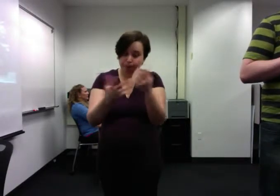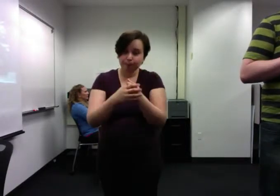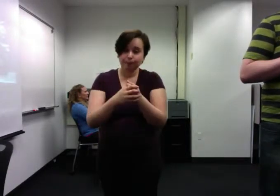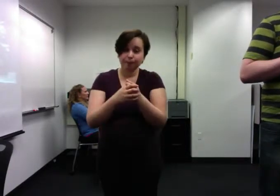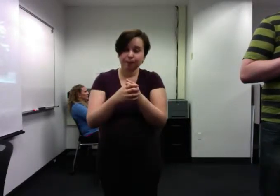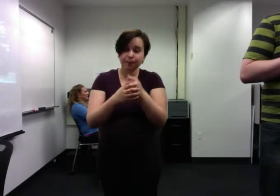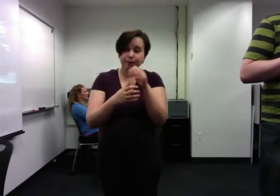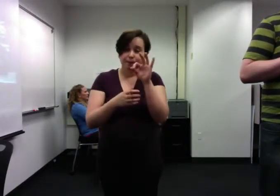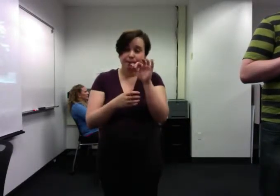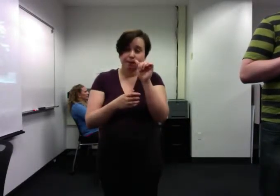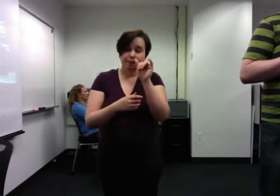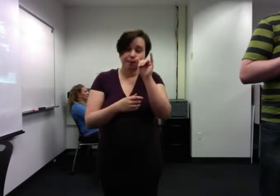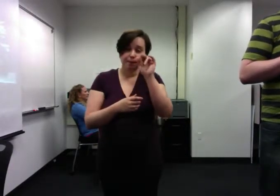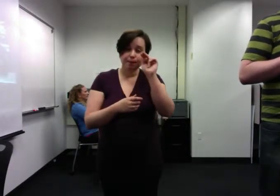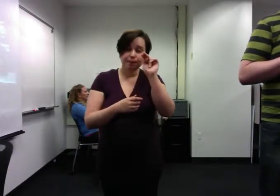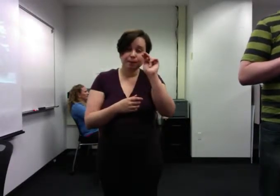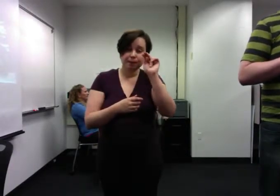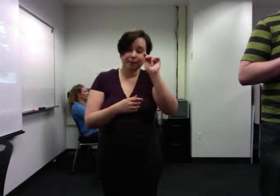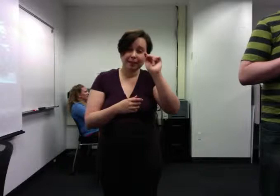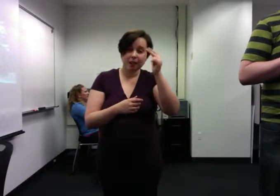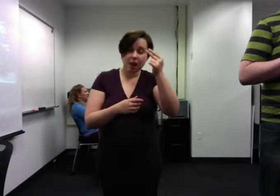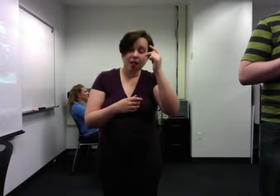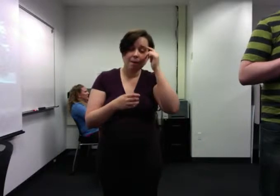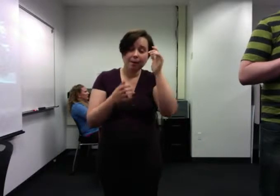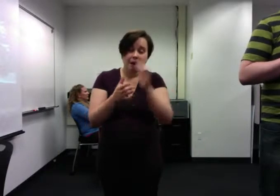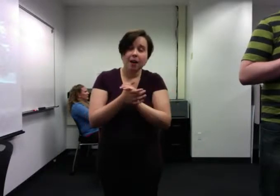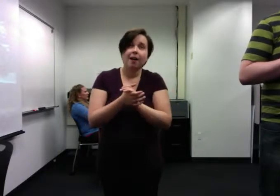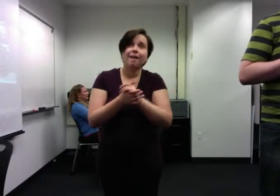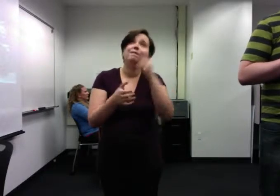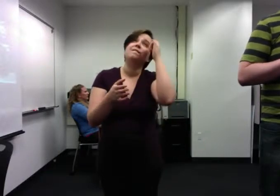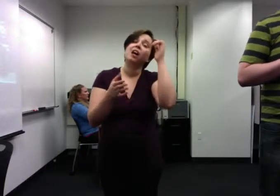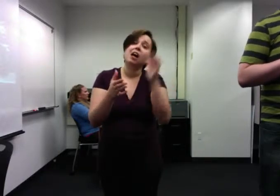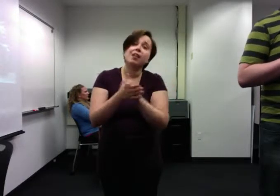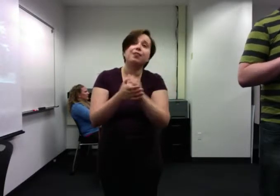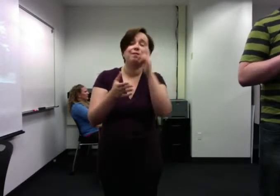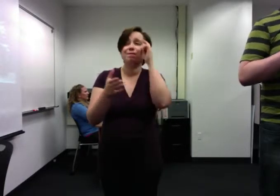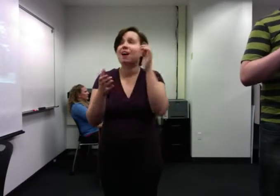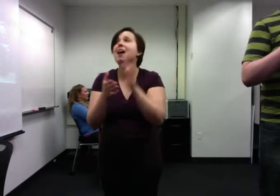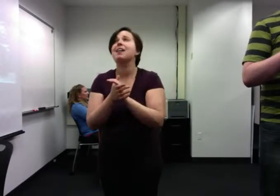faith, faith, faith, faith, faith, faith.